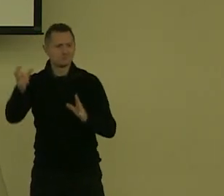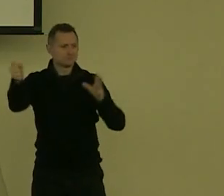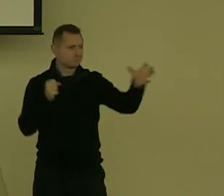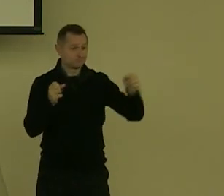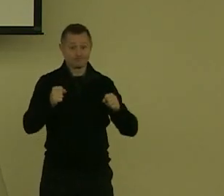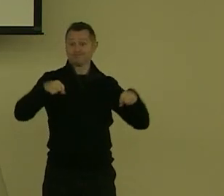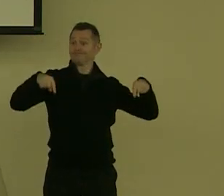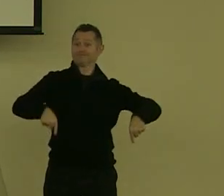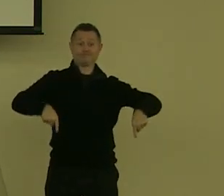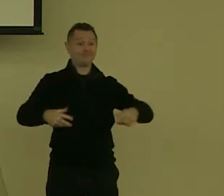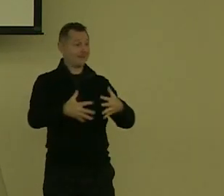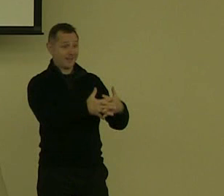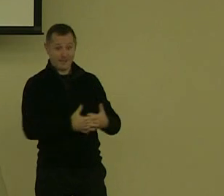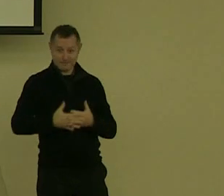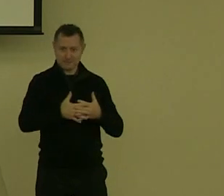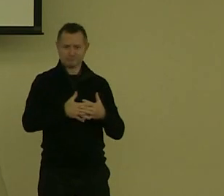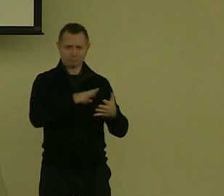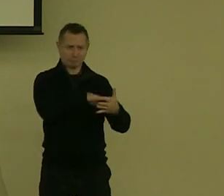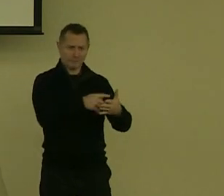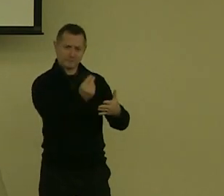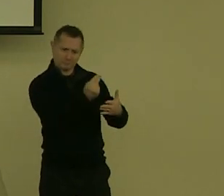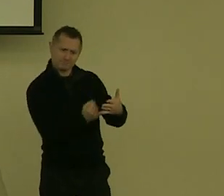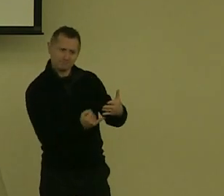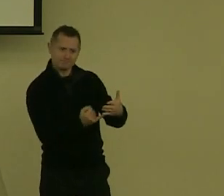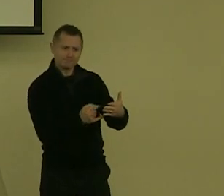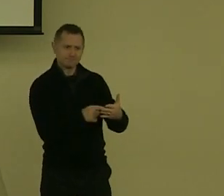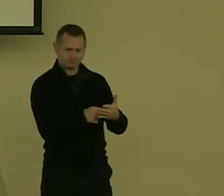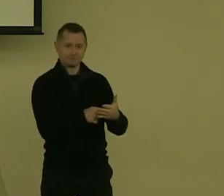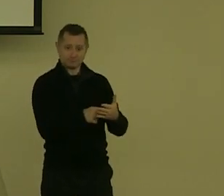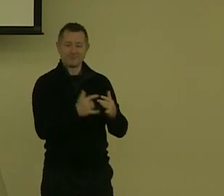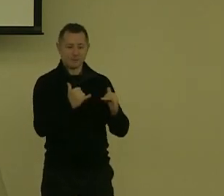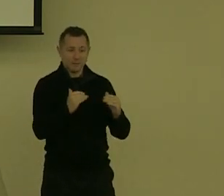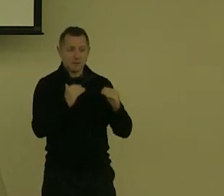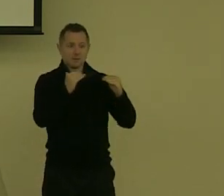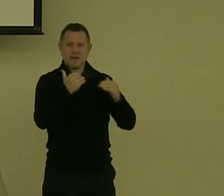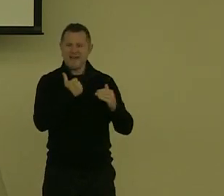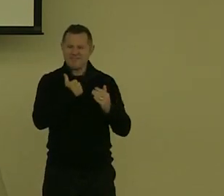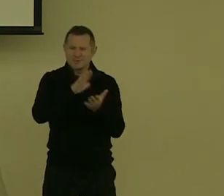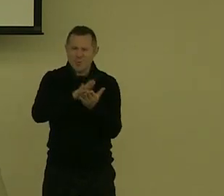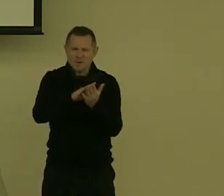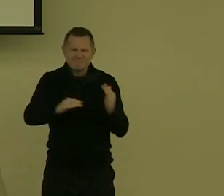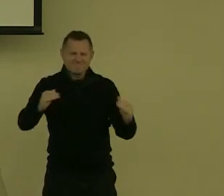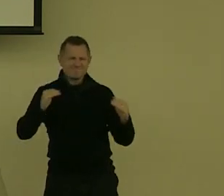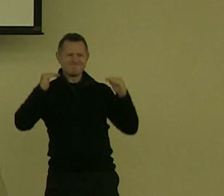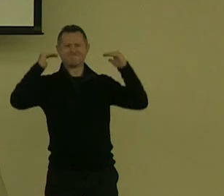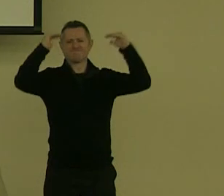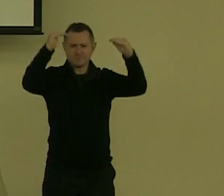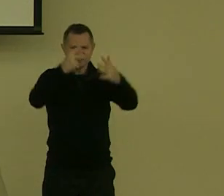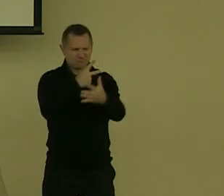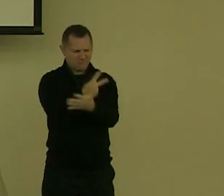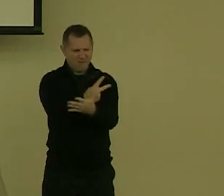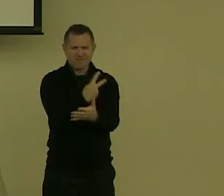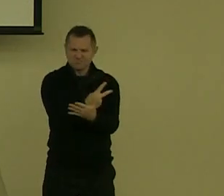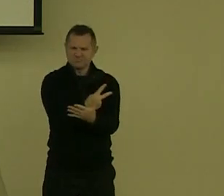We have a number of master's students in American studies doing comic studies. Matteo Fianella, the co-author